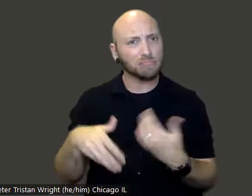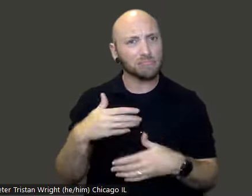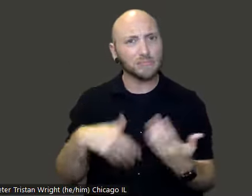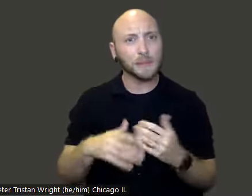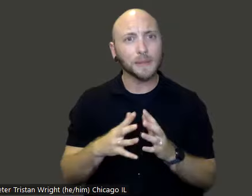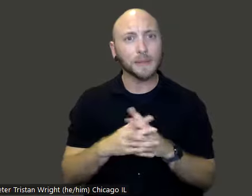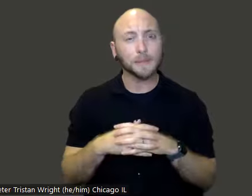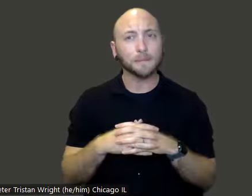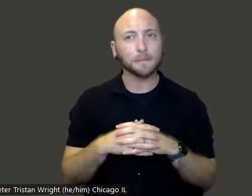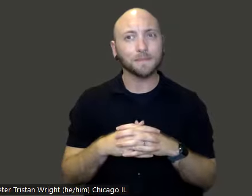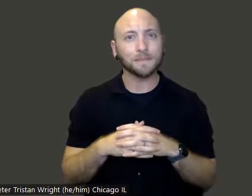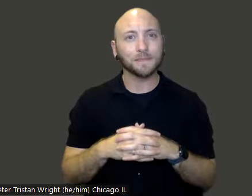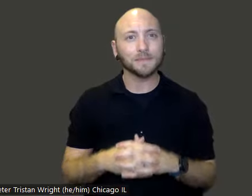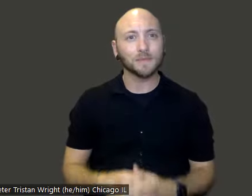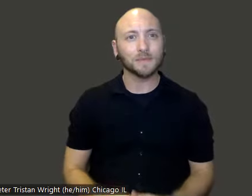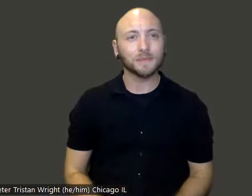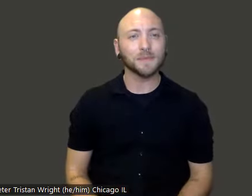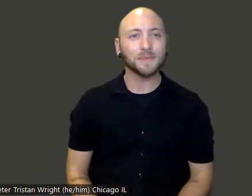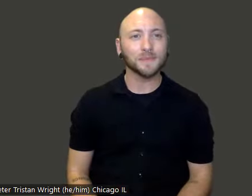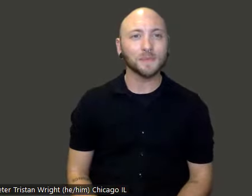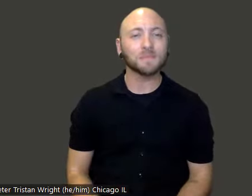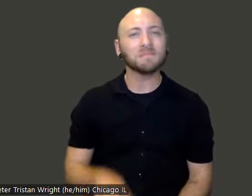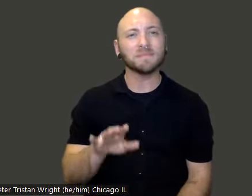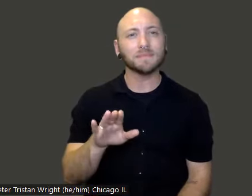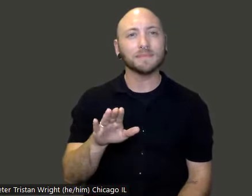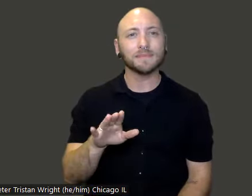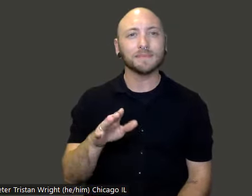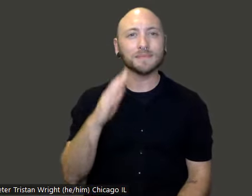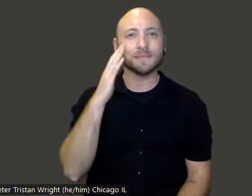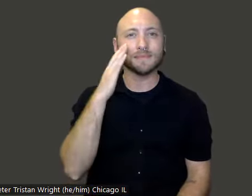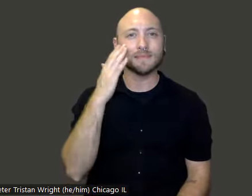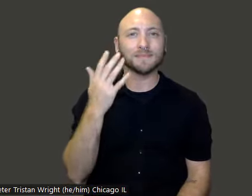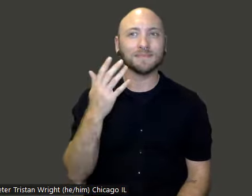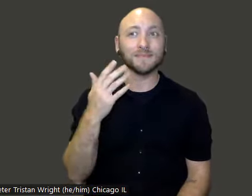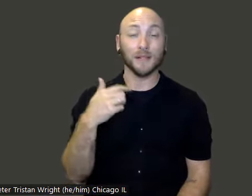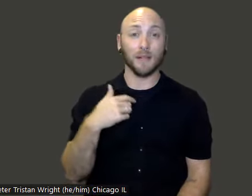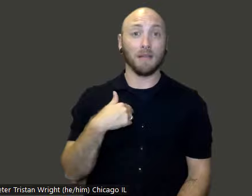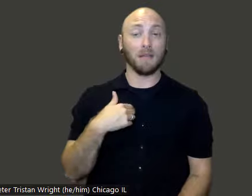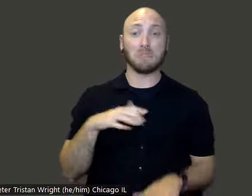As I like got older, as everyone does, I just eventually kind of,